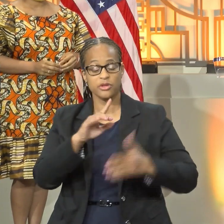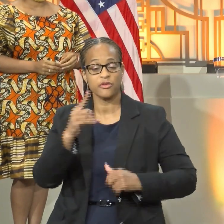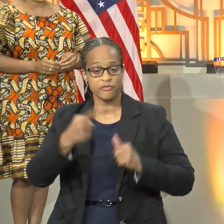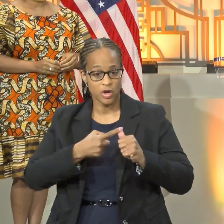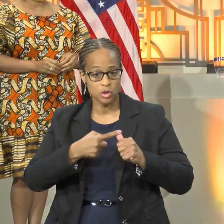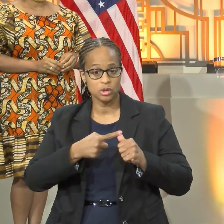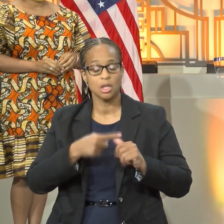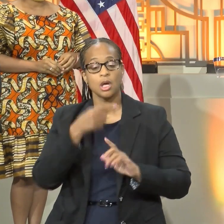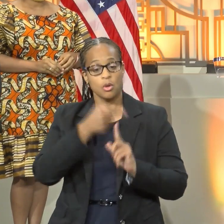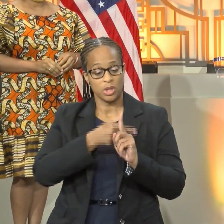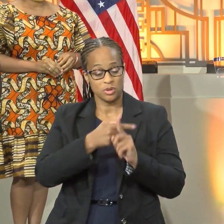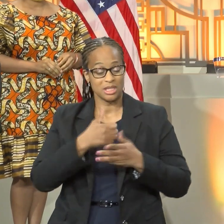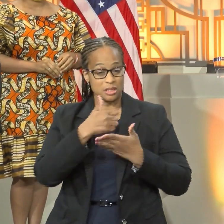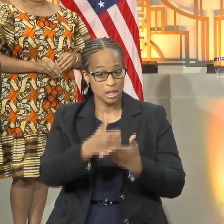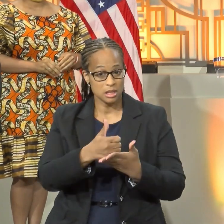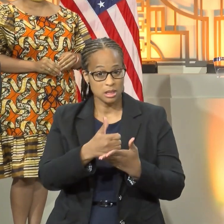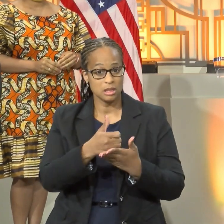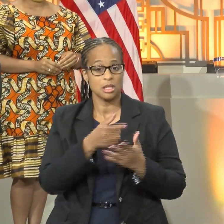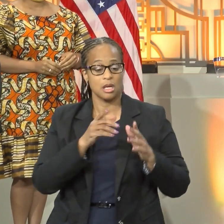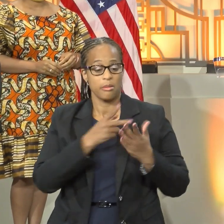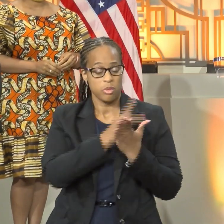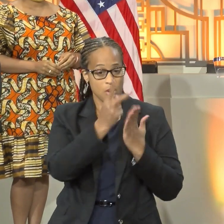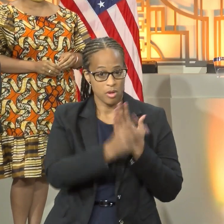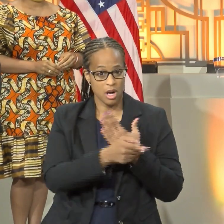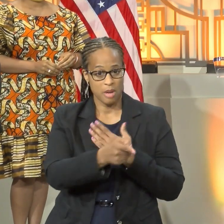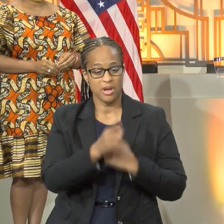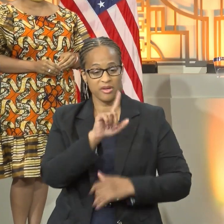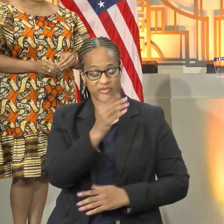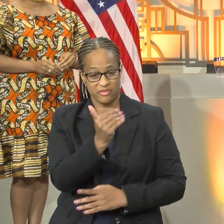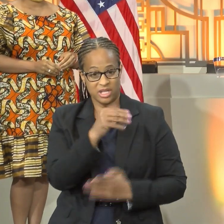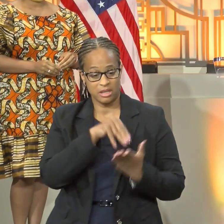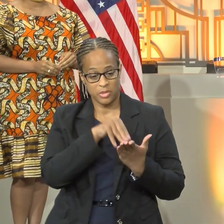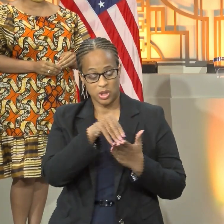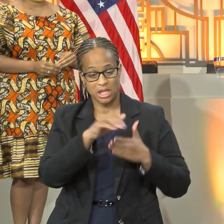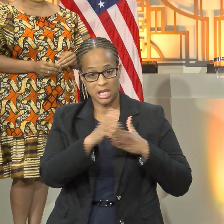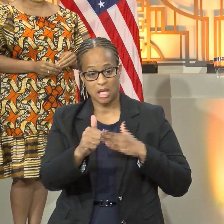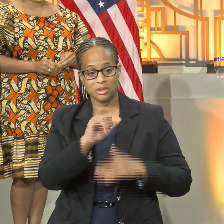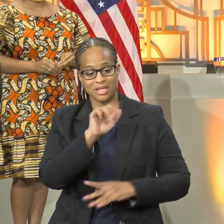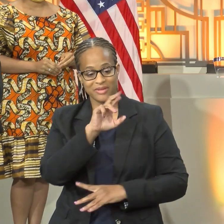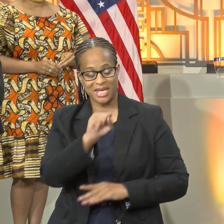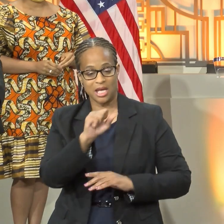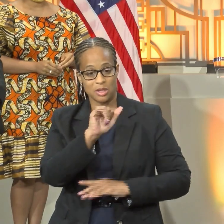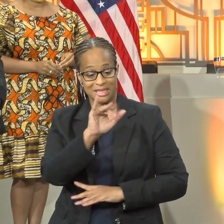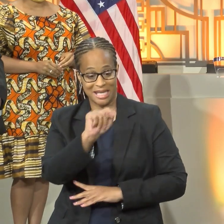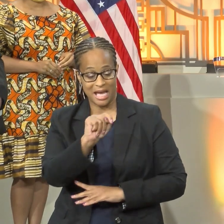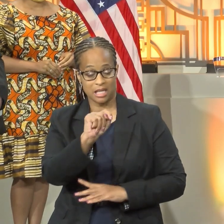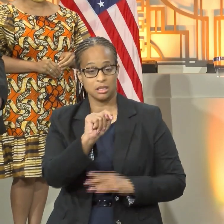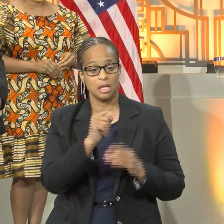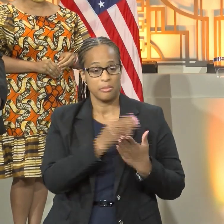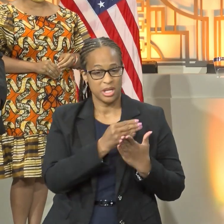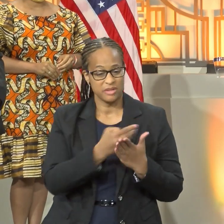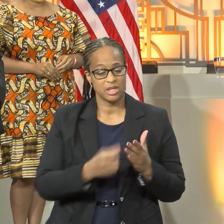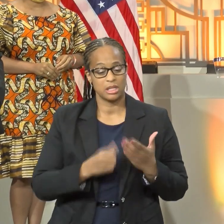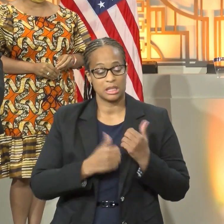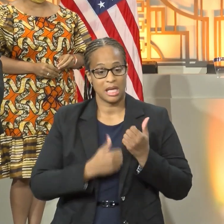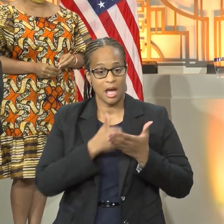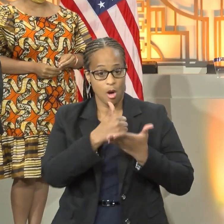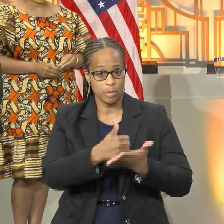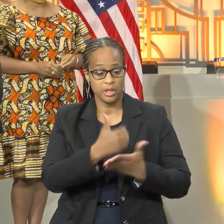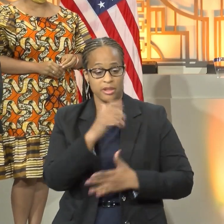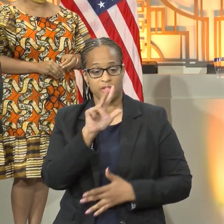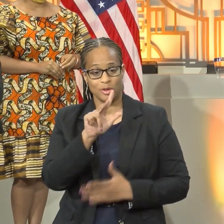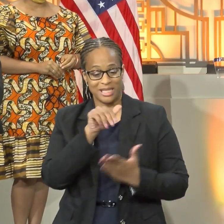rental assistance package of $15 million in CARES Act money, which assisted nearly 13,000